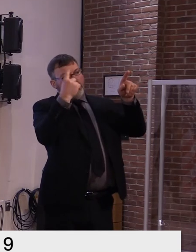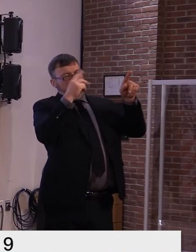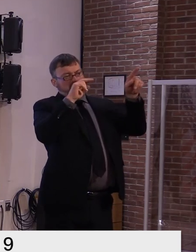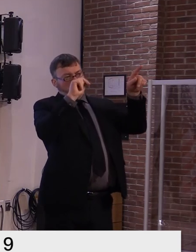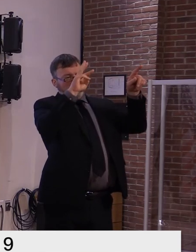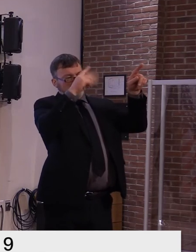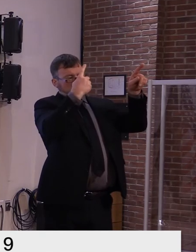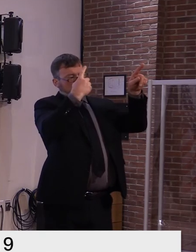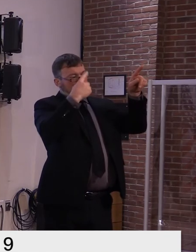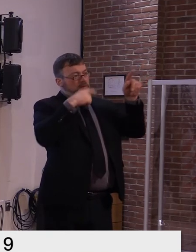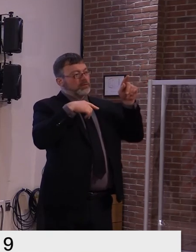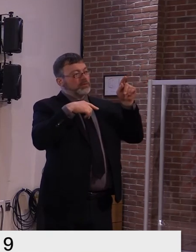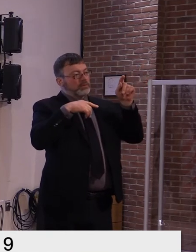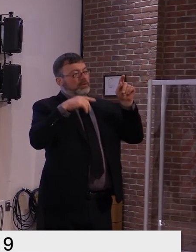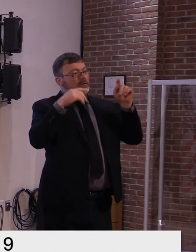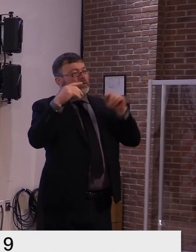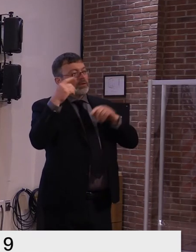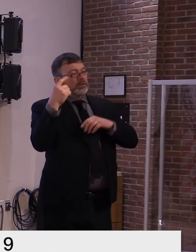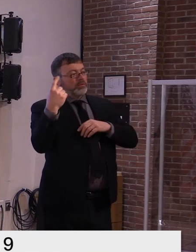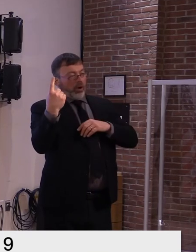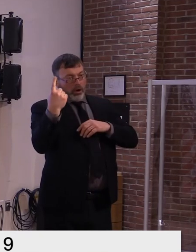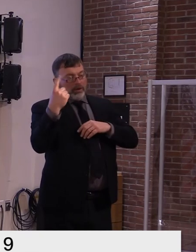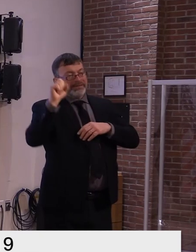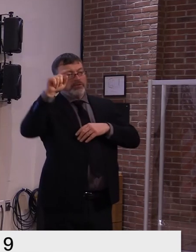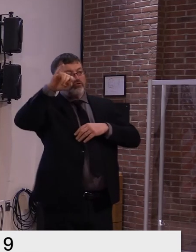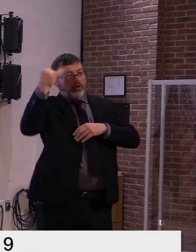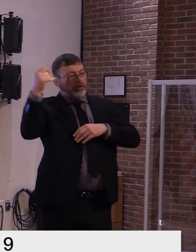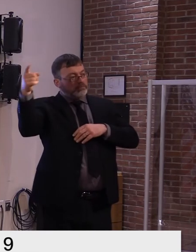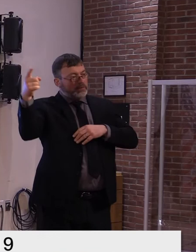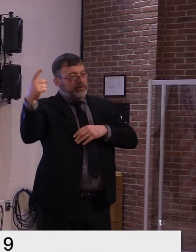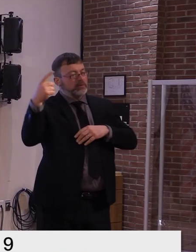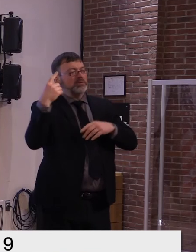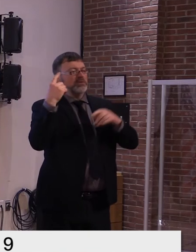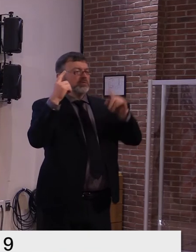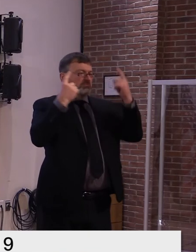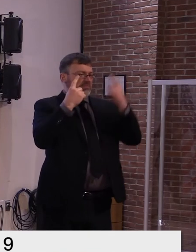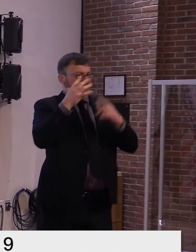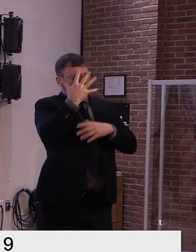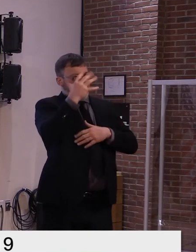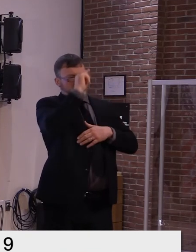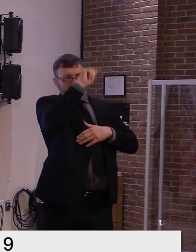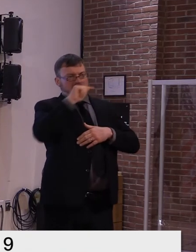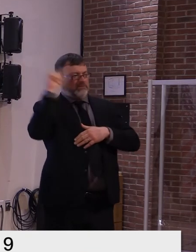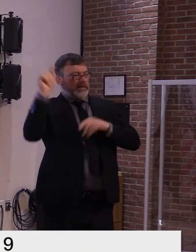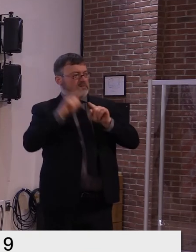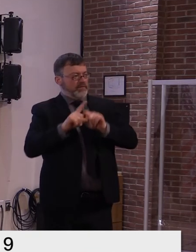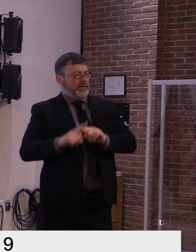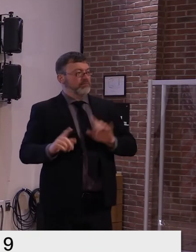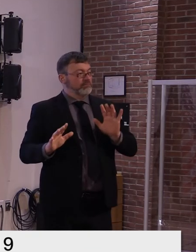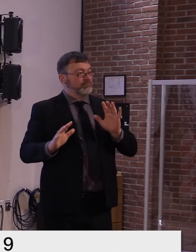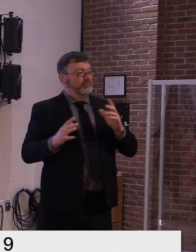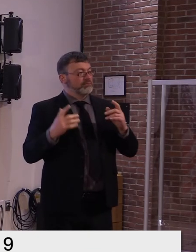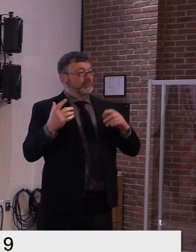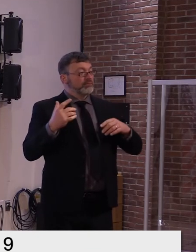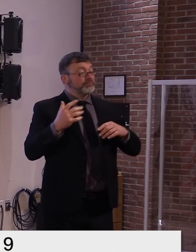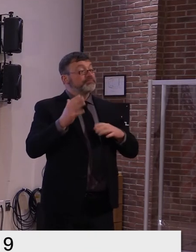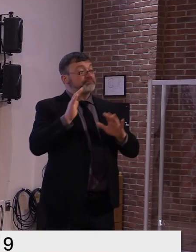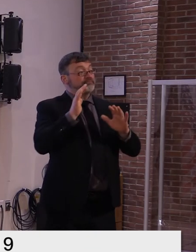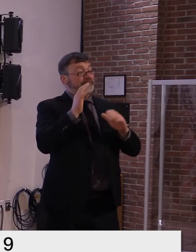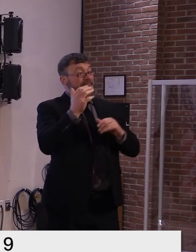Johnsbury. In terms of correctional officers, in terms of any group and